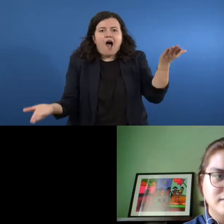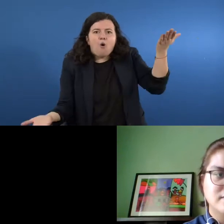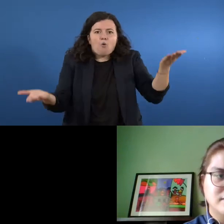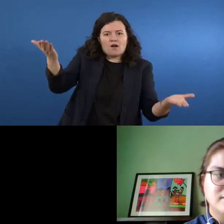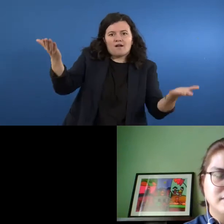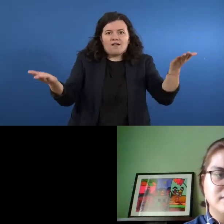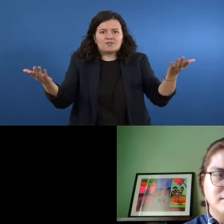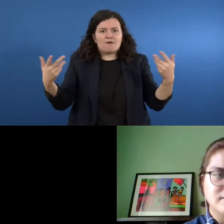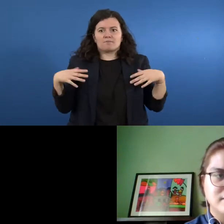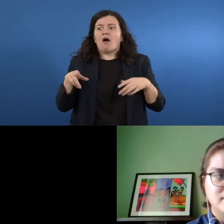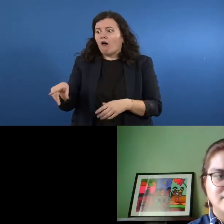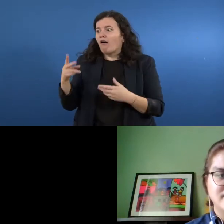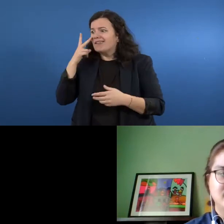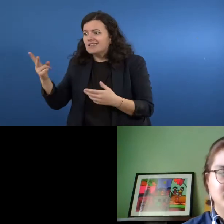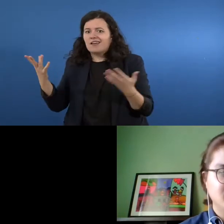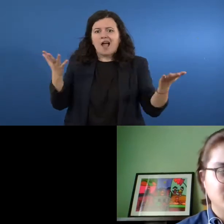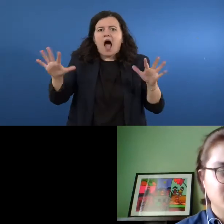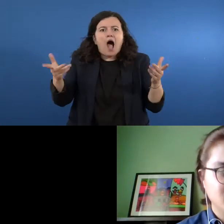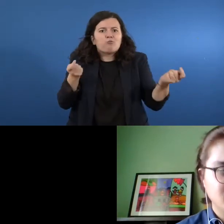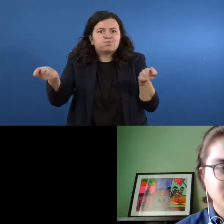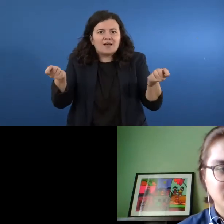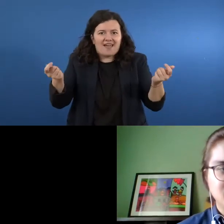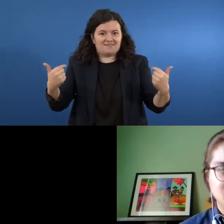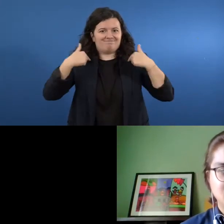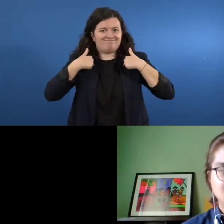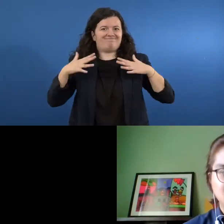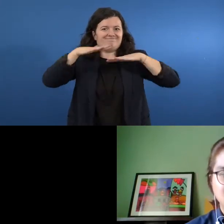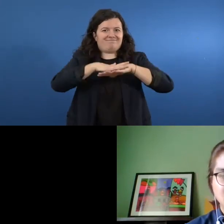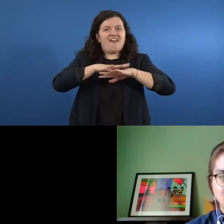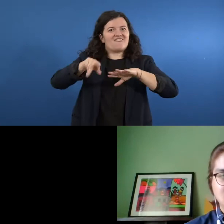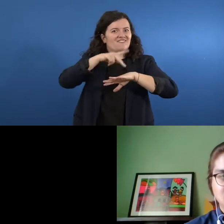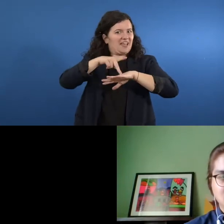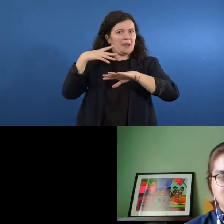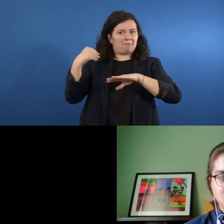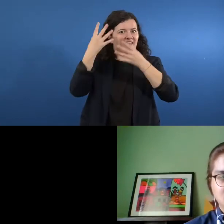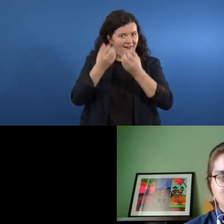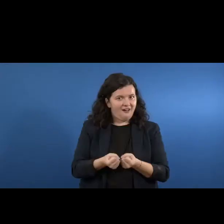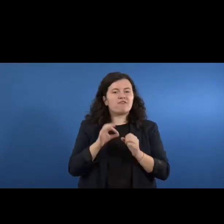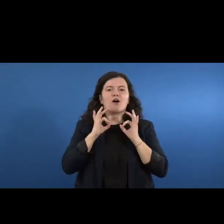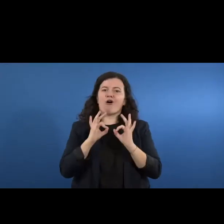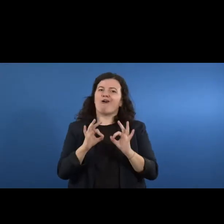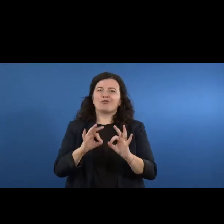sometimes is missing. So thanks, Jim, for explaining that in the context of the Philippines. Now I would like to share